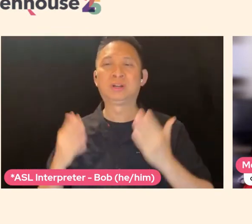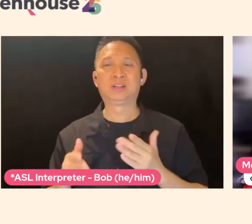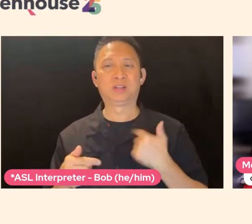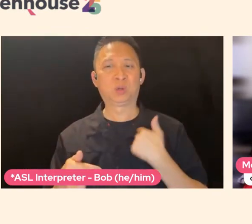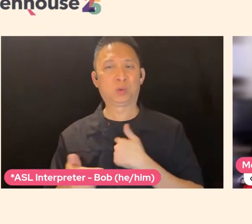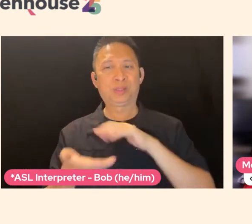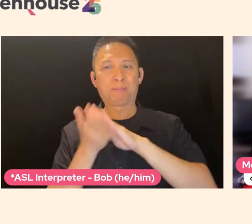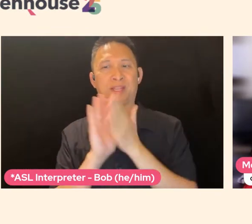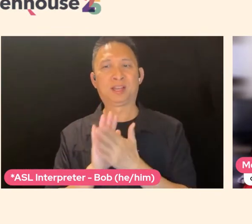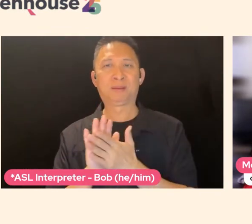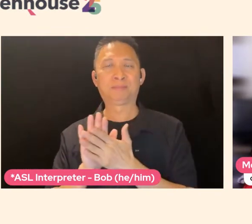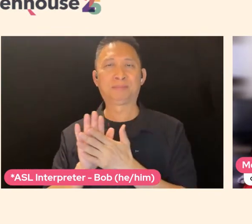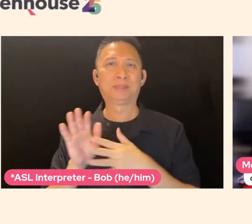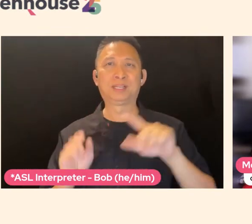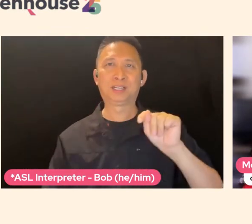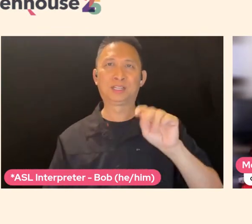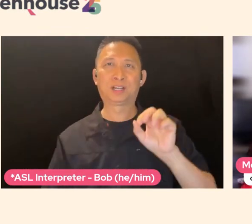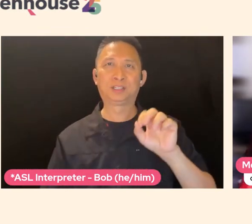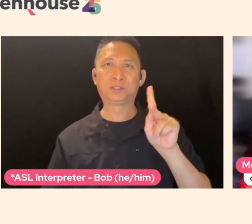And I don't mean no harm.